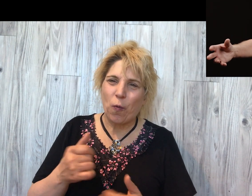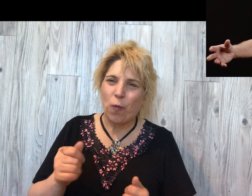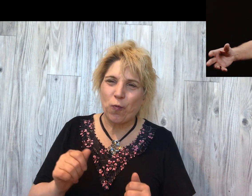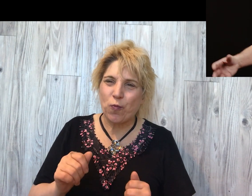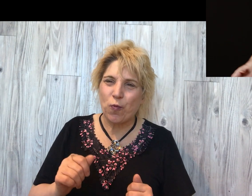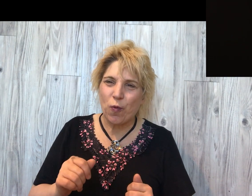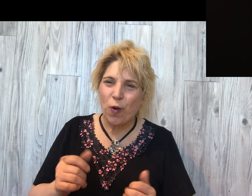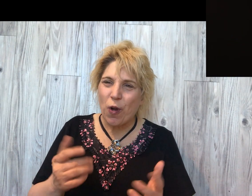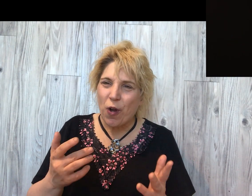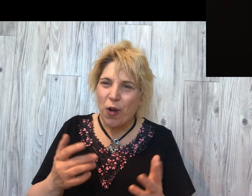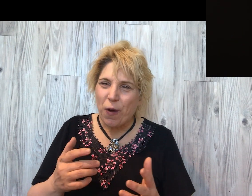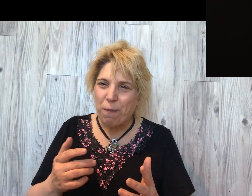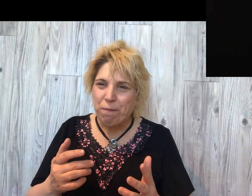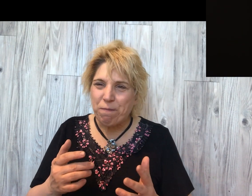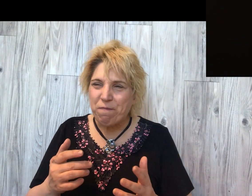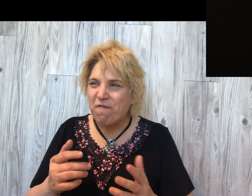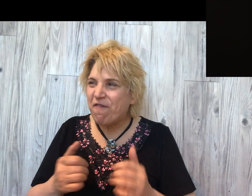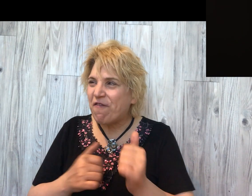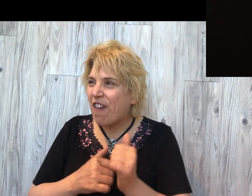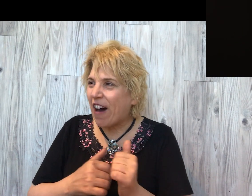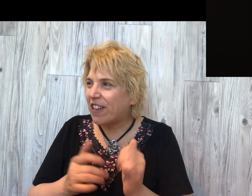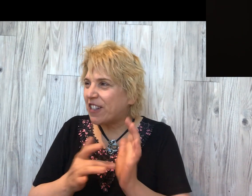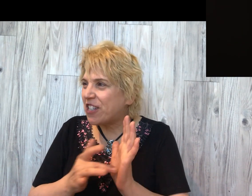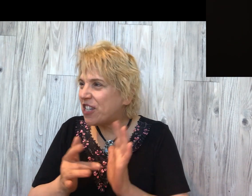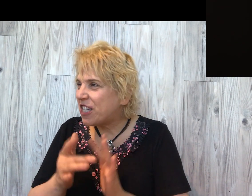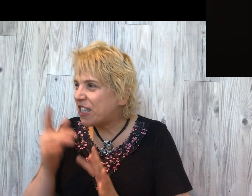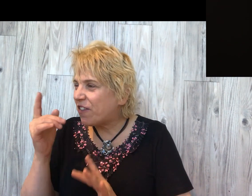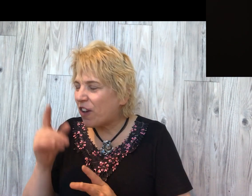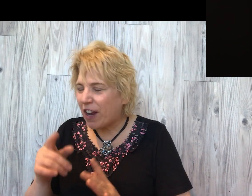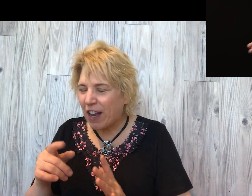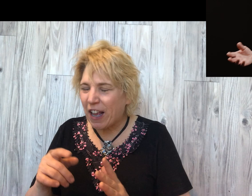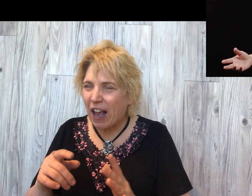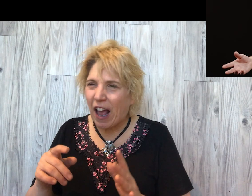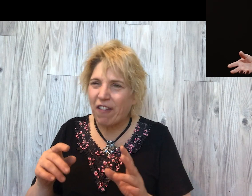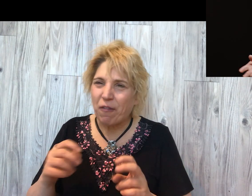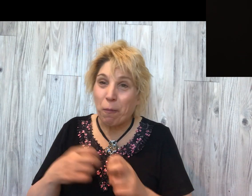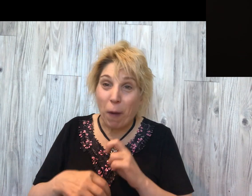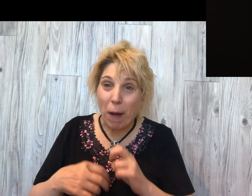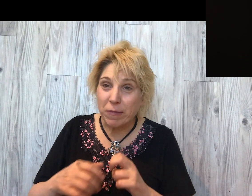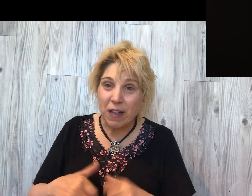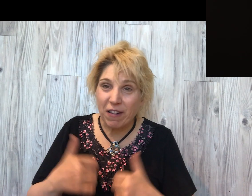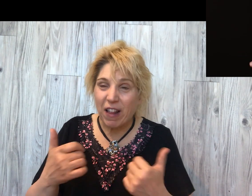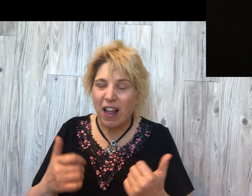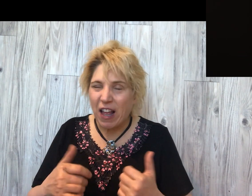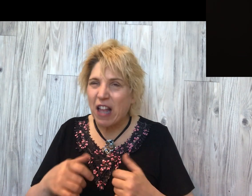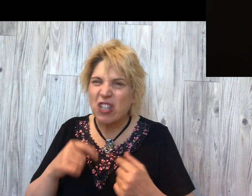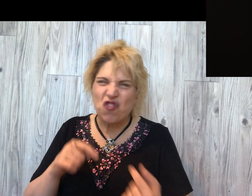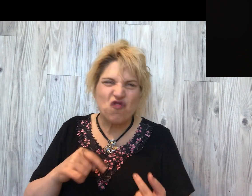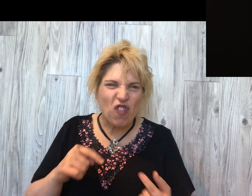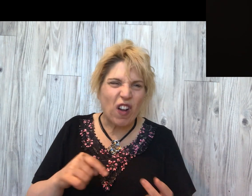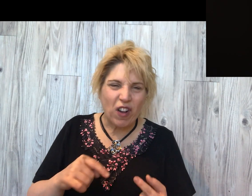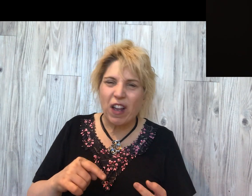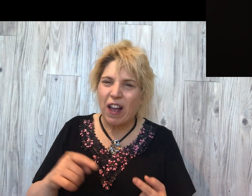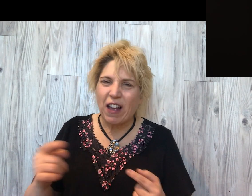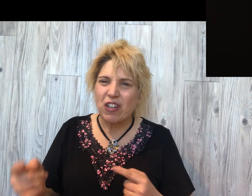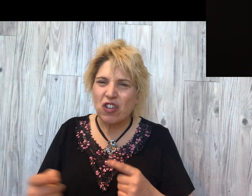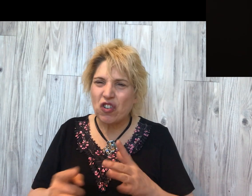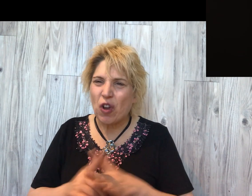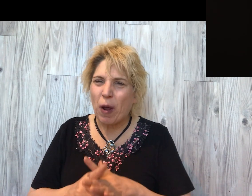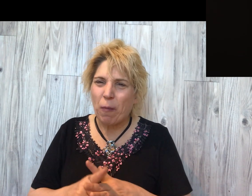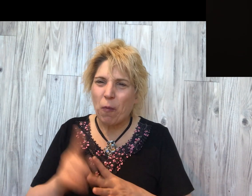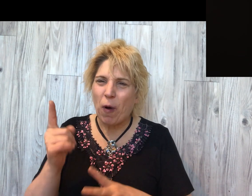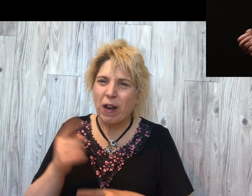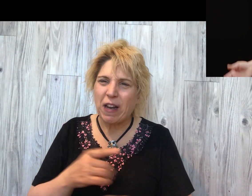trying to get on a path of following Jesus for him, and he had some issues in his life and some things that he struggled with, and he came to me one